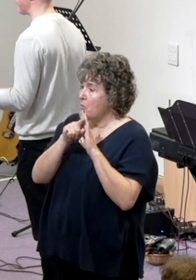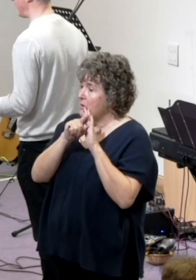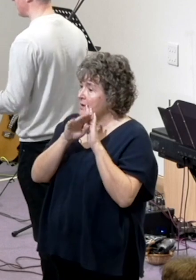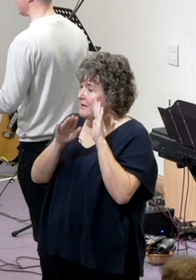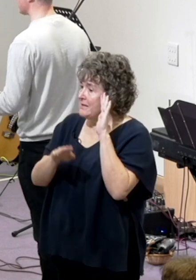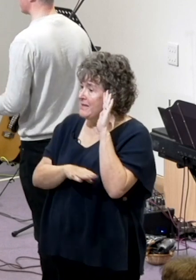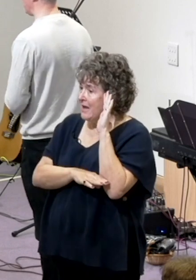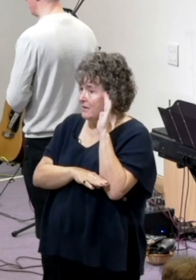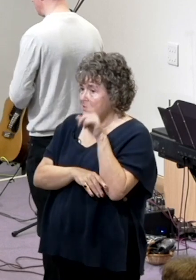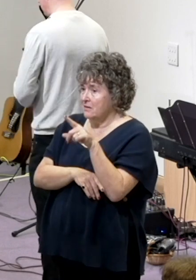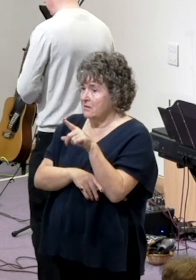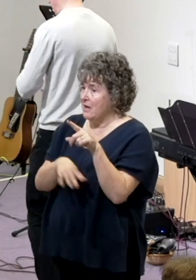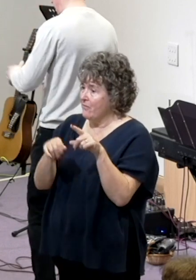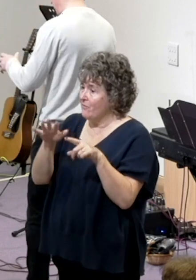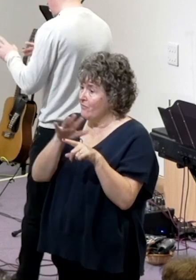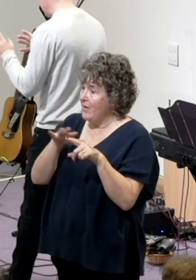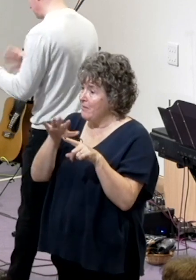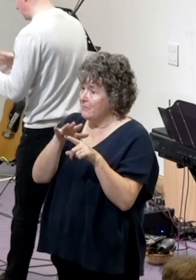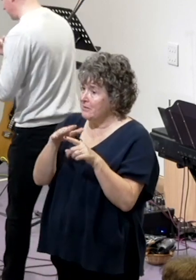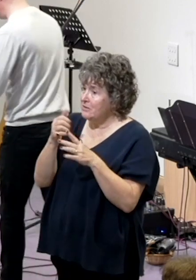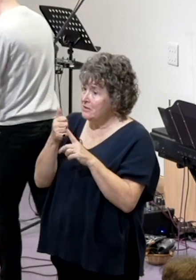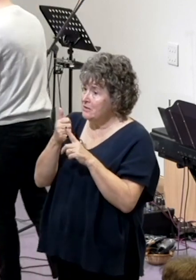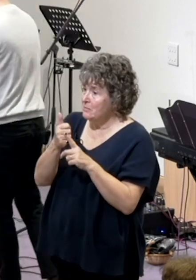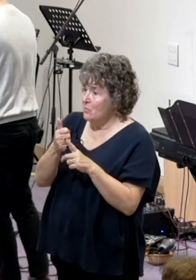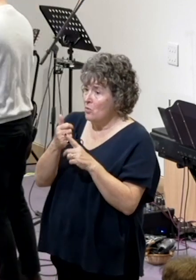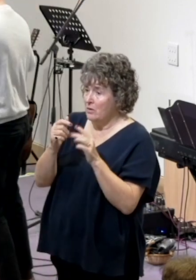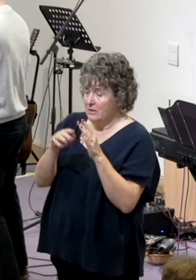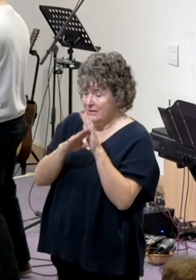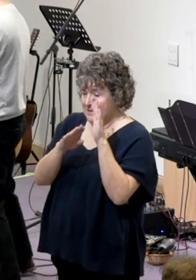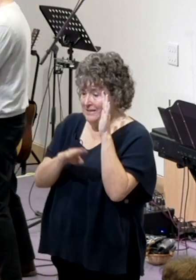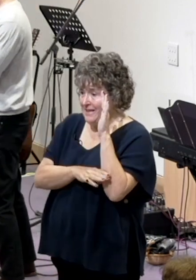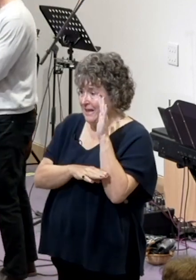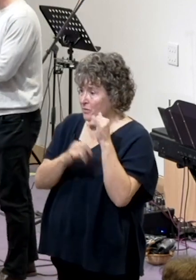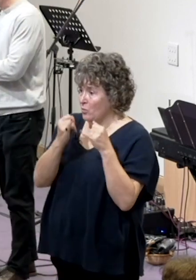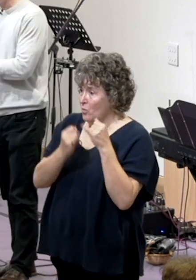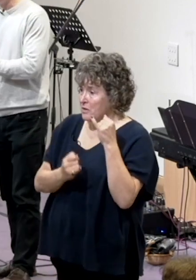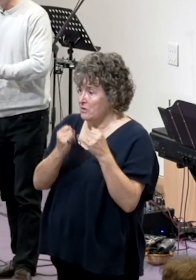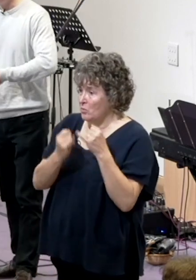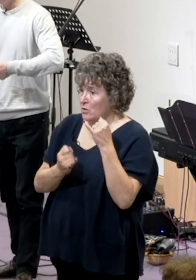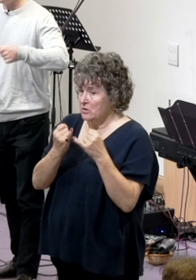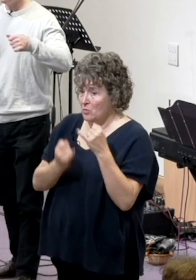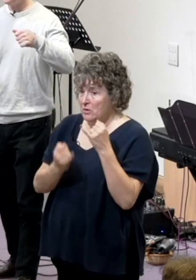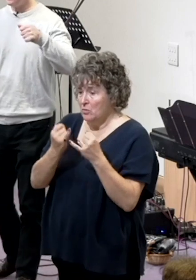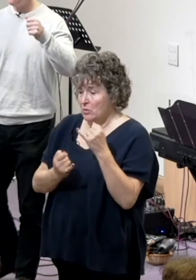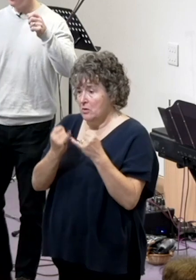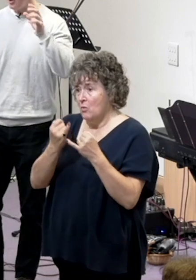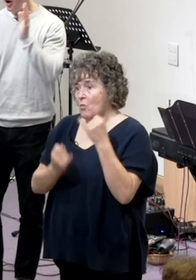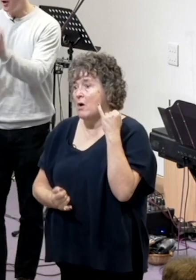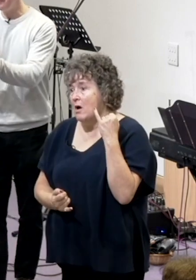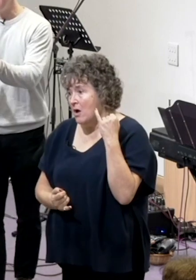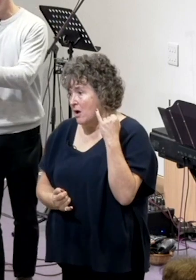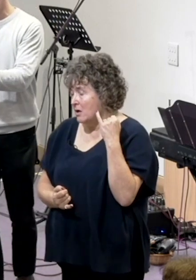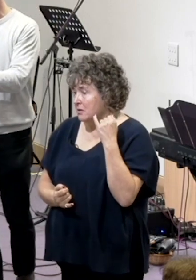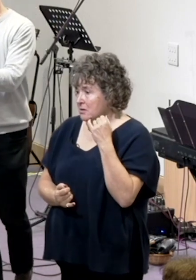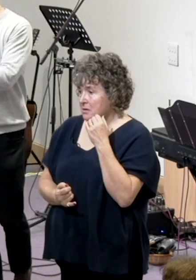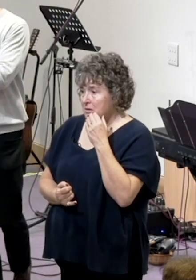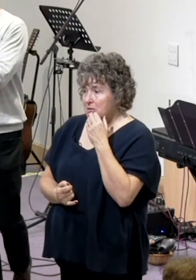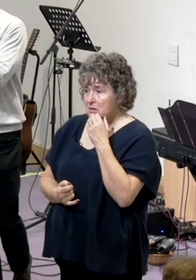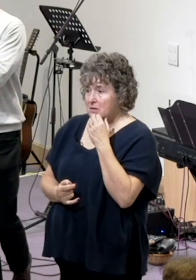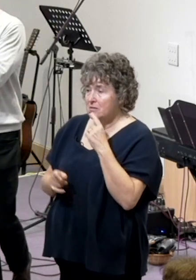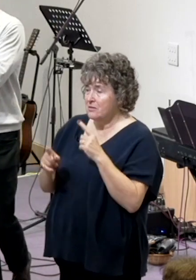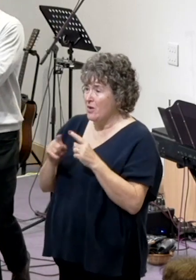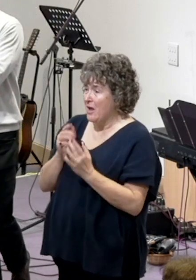a family to support, and over time the debt grew until it reached a point where they would get sort of halfway through the